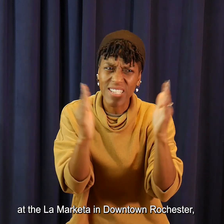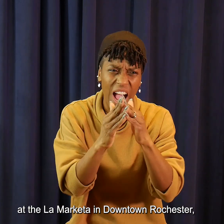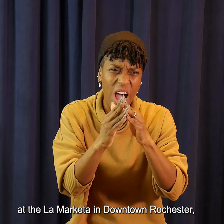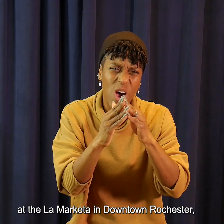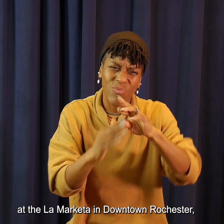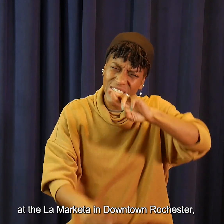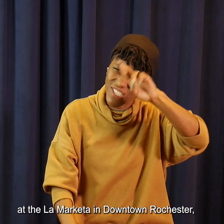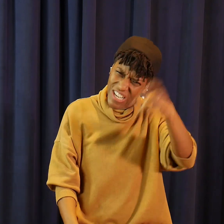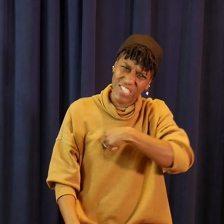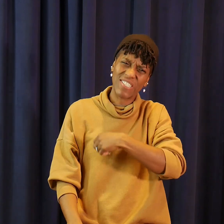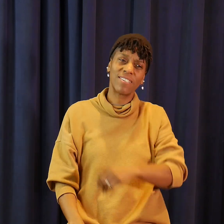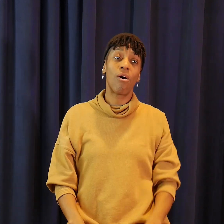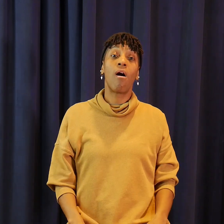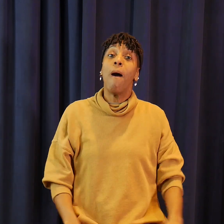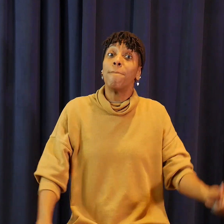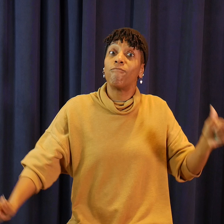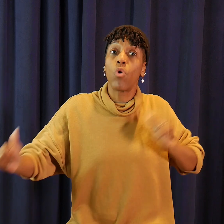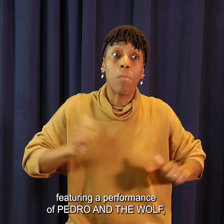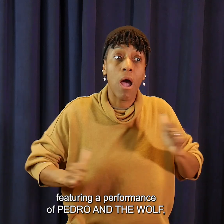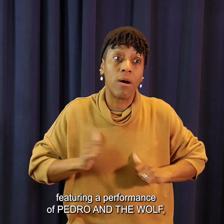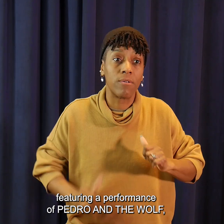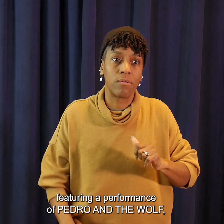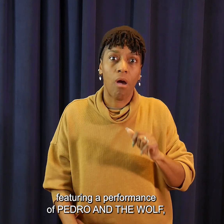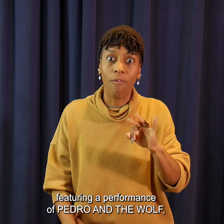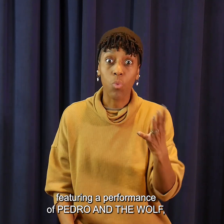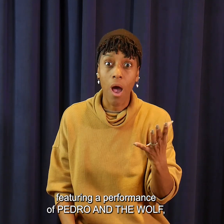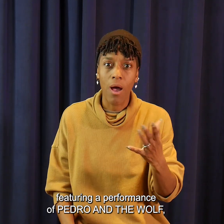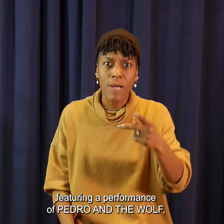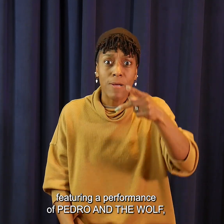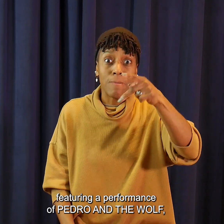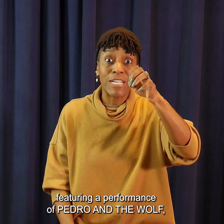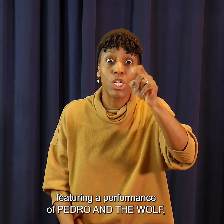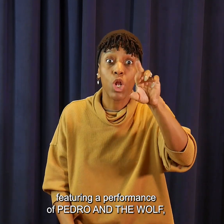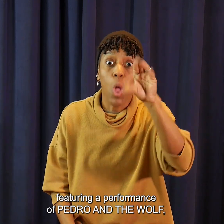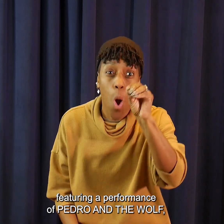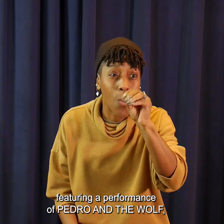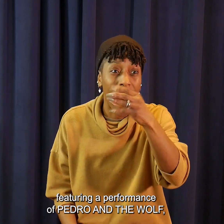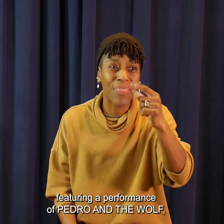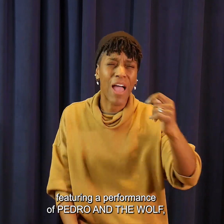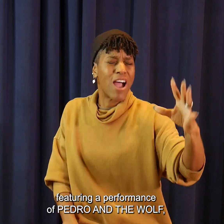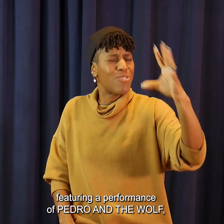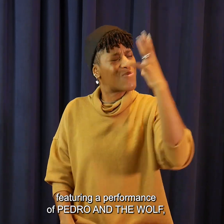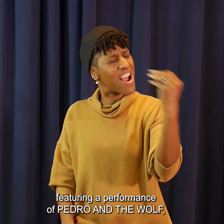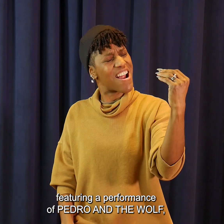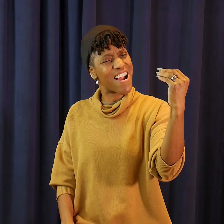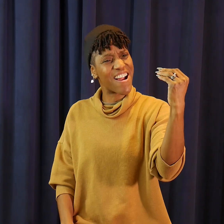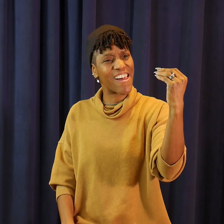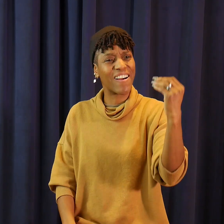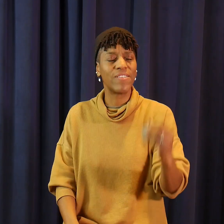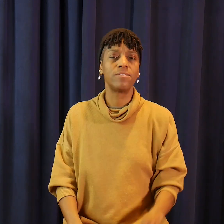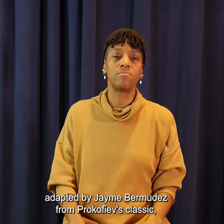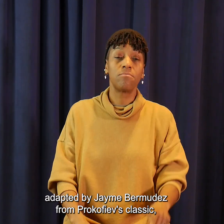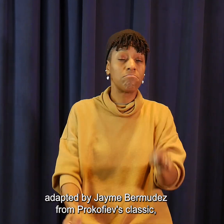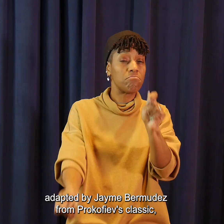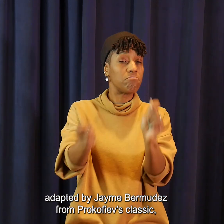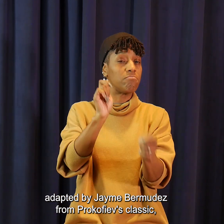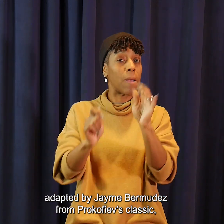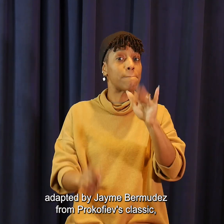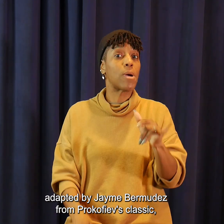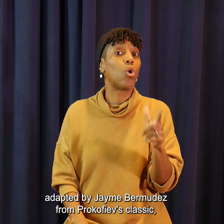downtown Rochester, featuring a performance of Pedro and the Wolf, adapted by